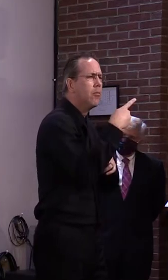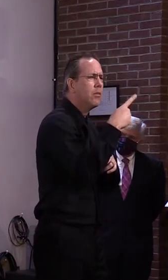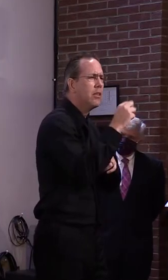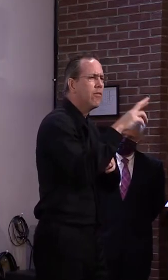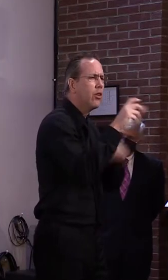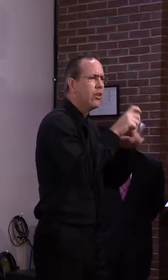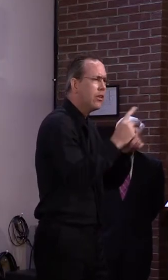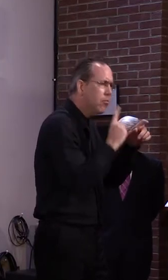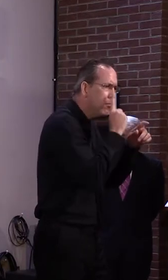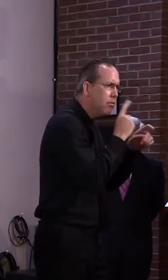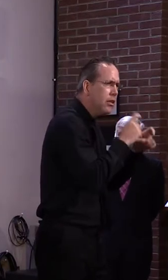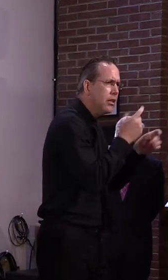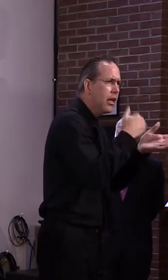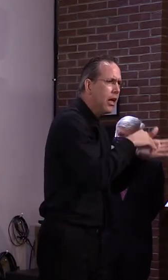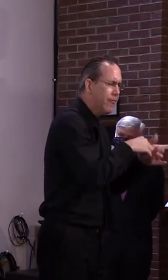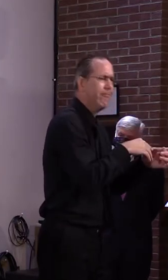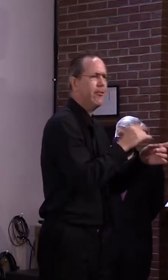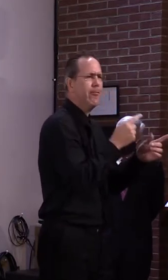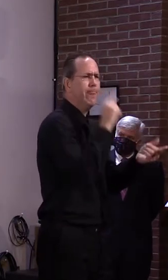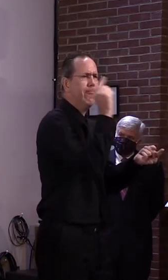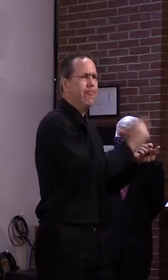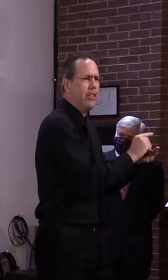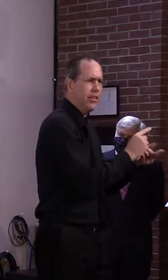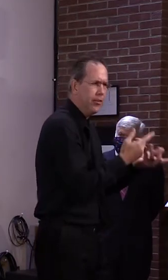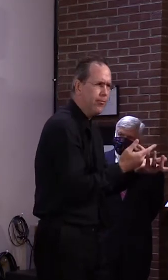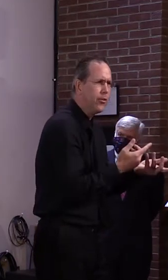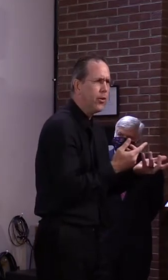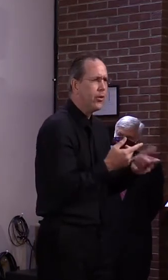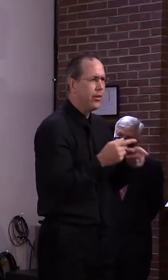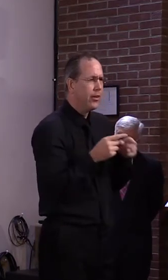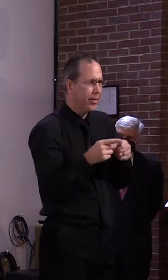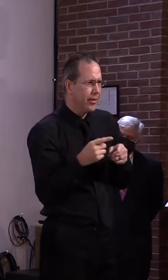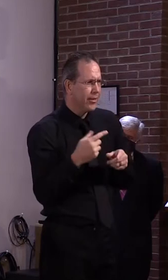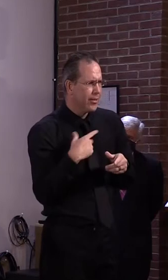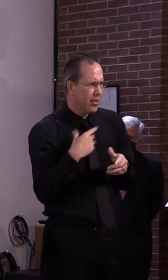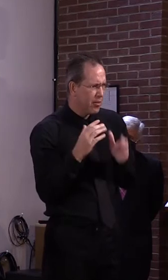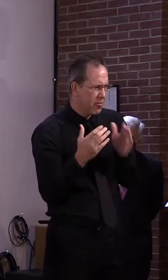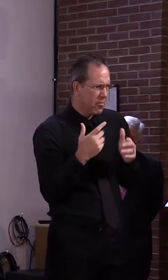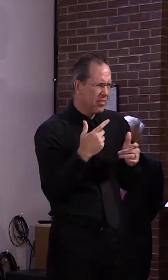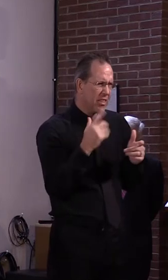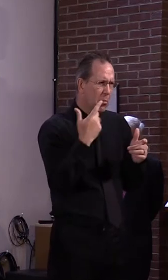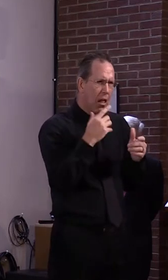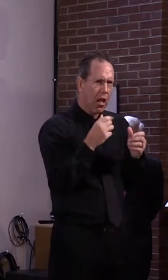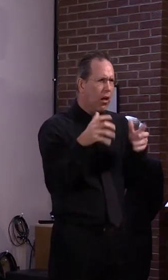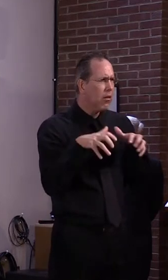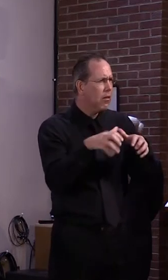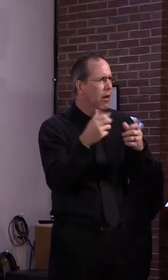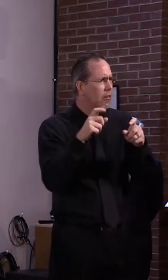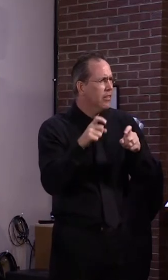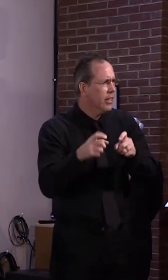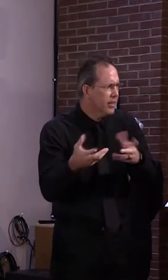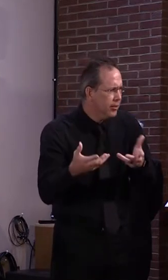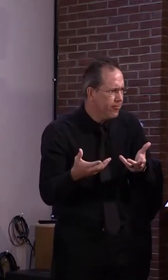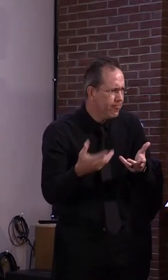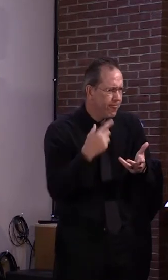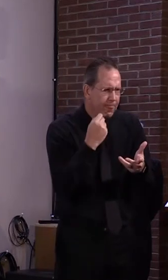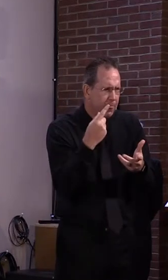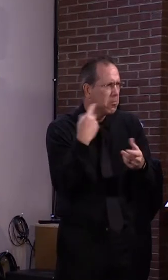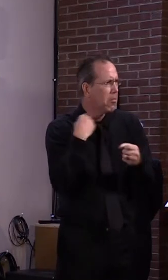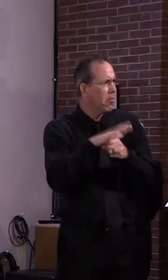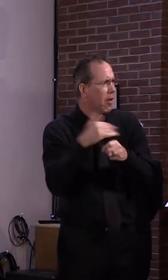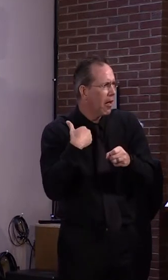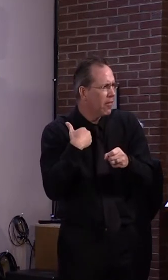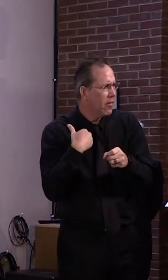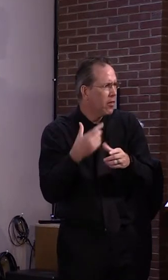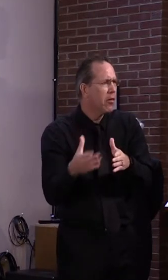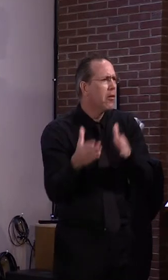the epidemiology surrounding the work we did to determine if there was an outbreak or not.